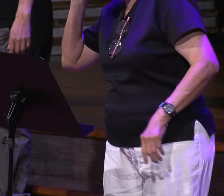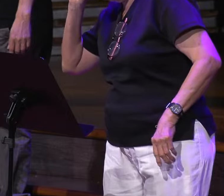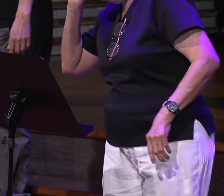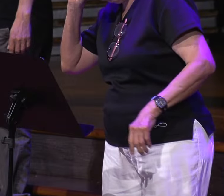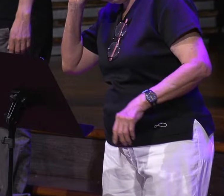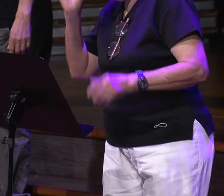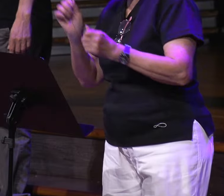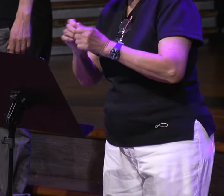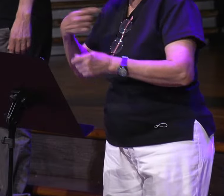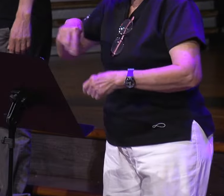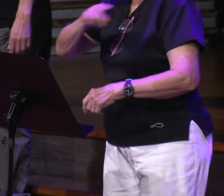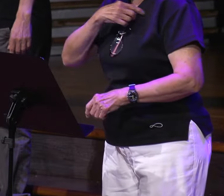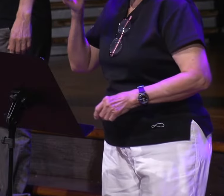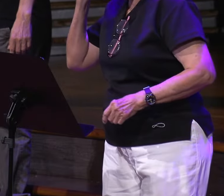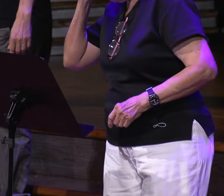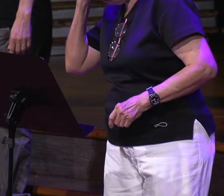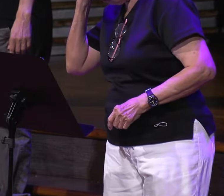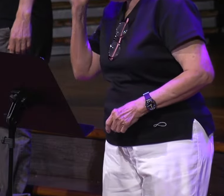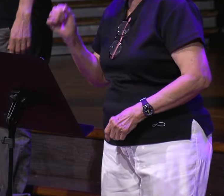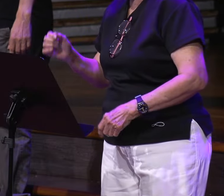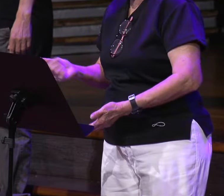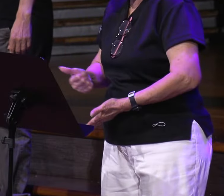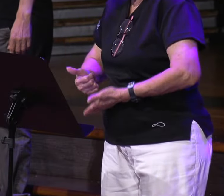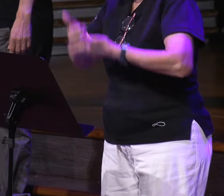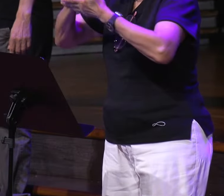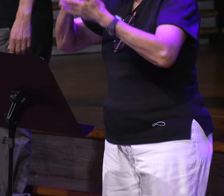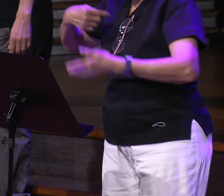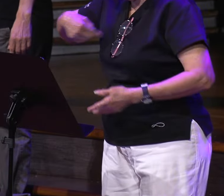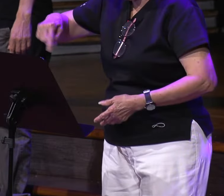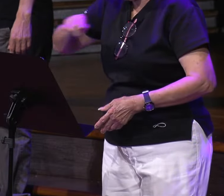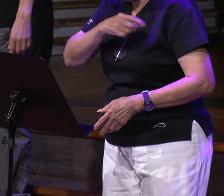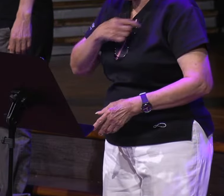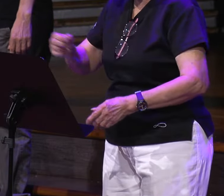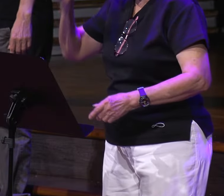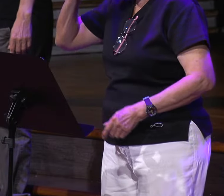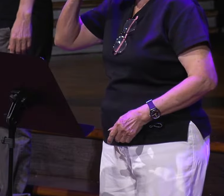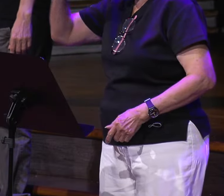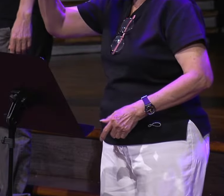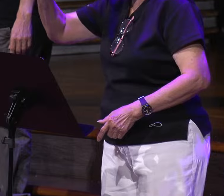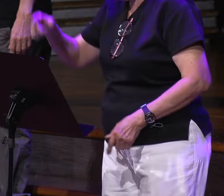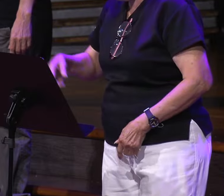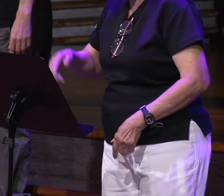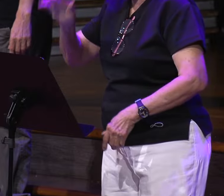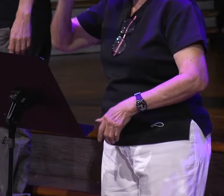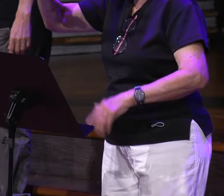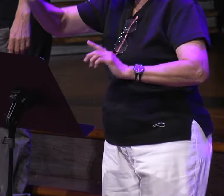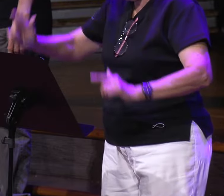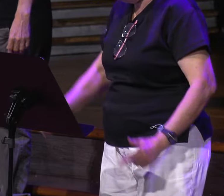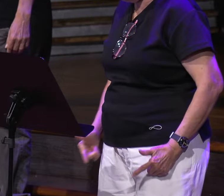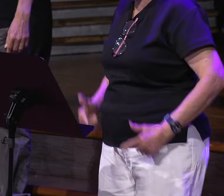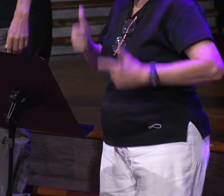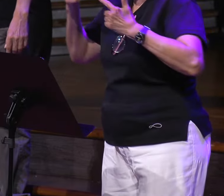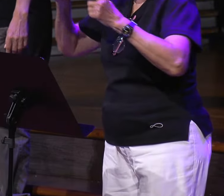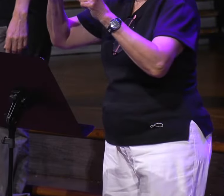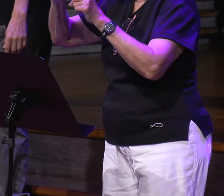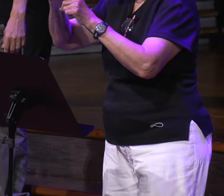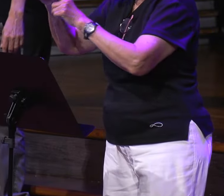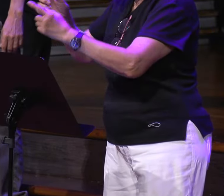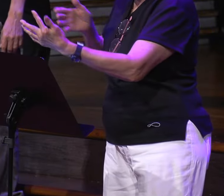We cannot hear with our ears, but help us to understand your living word